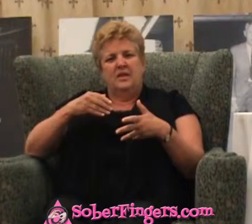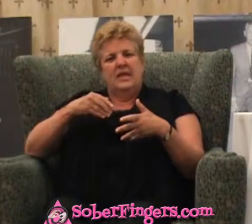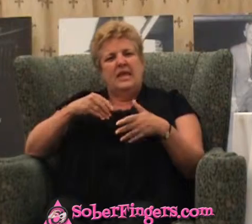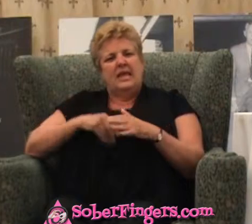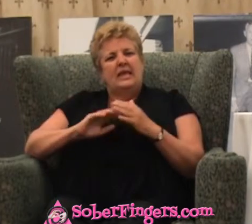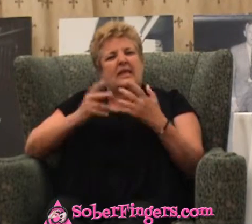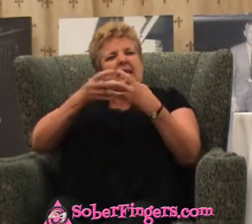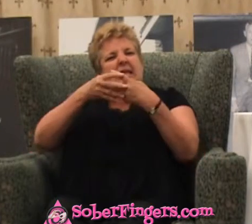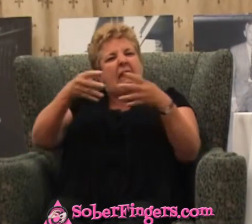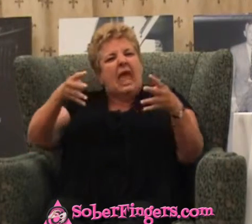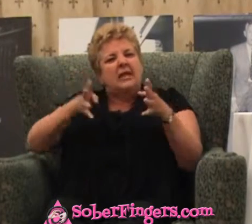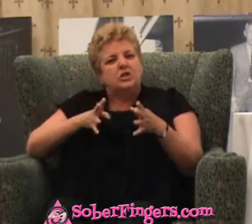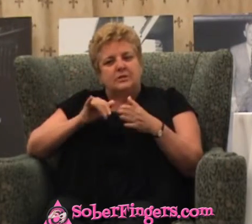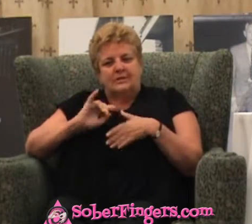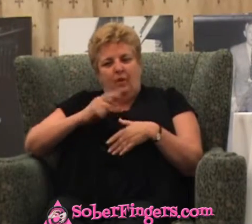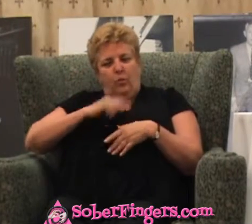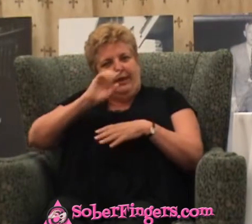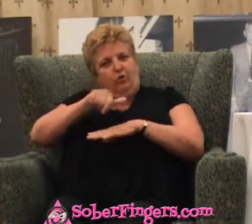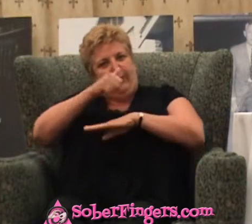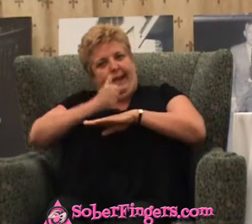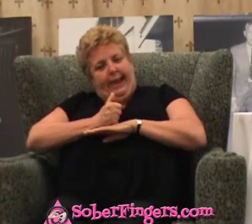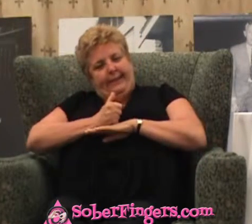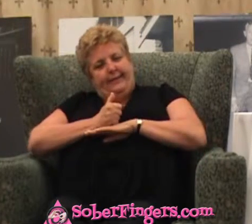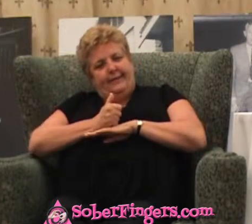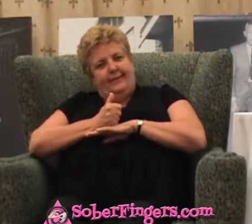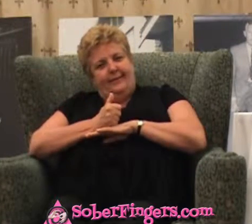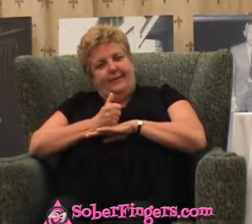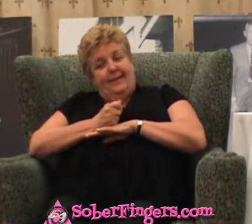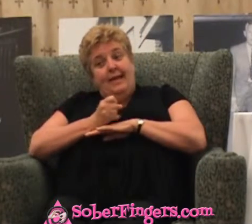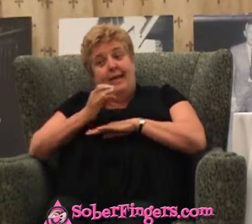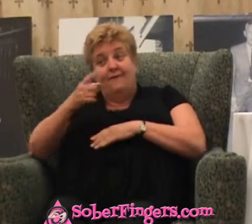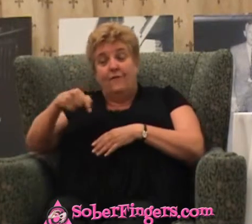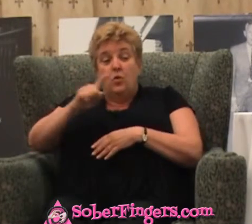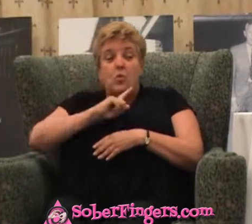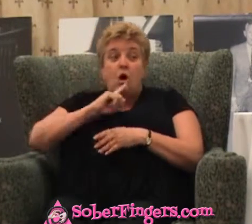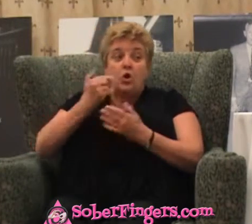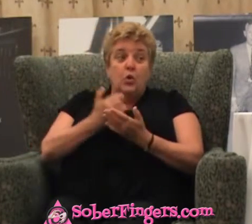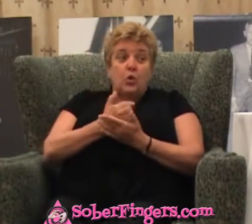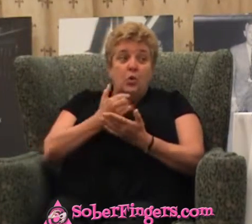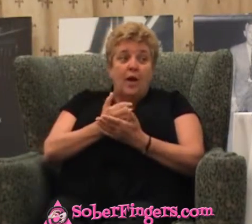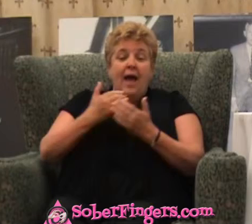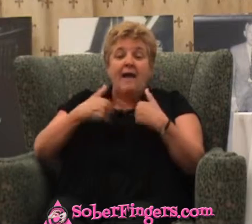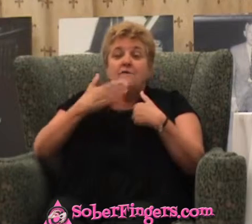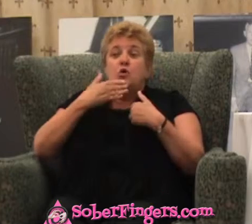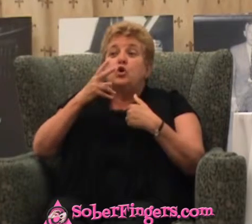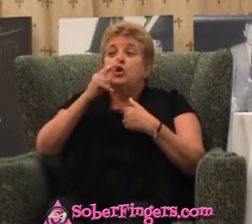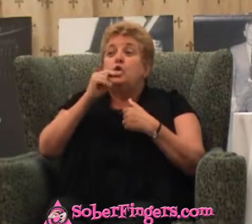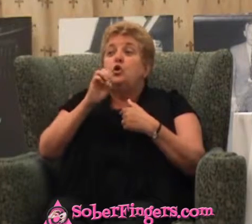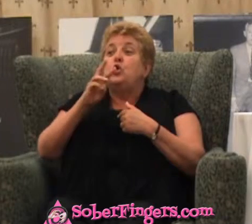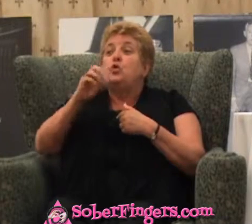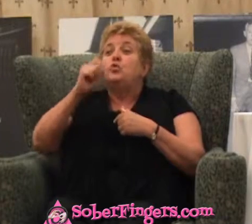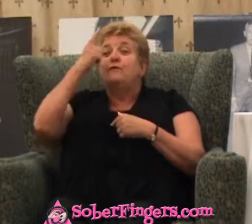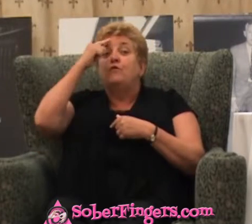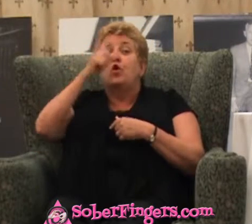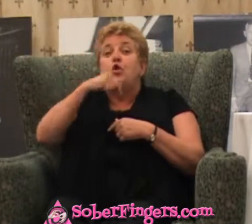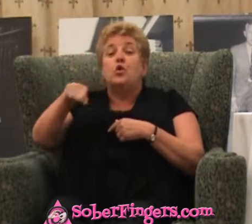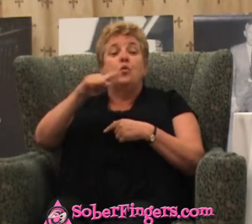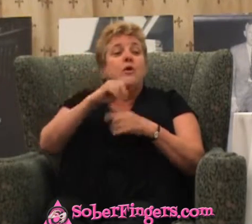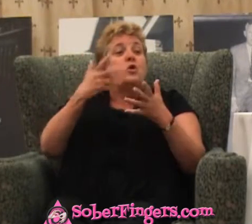making. If you want you, I have good news for you. You've already been scooped up.